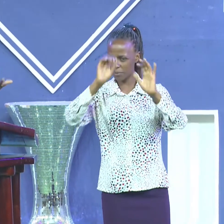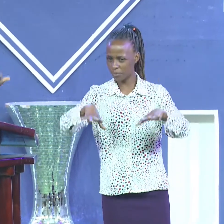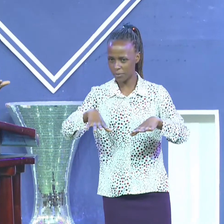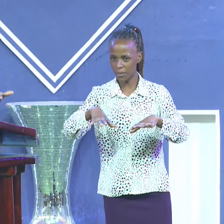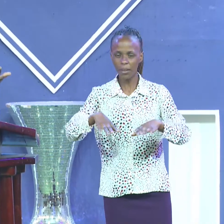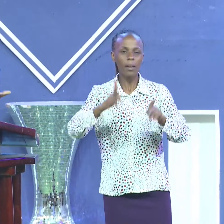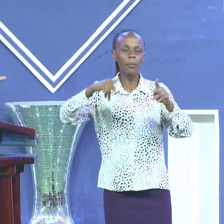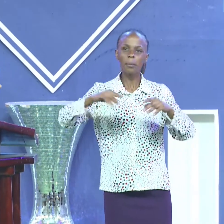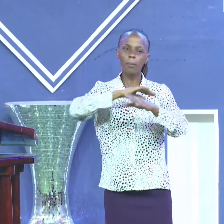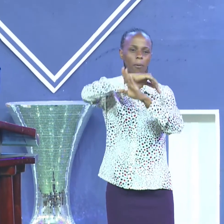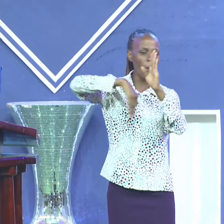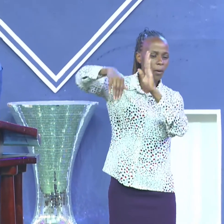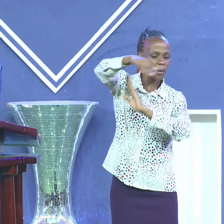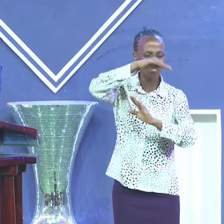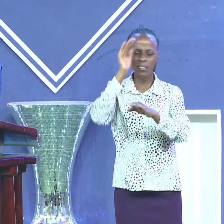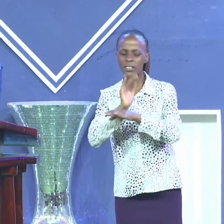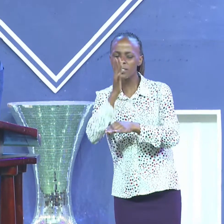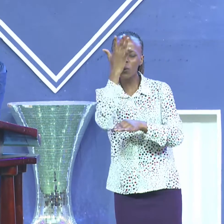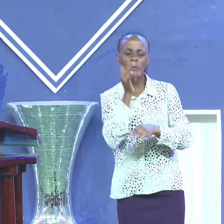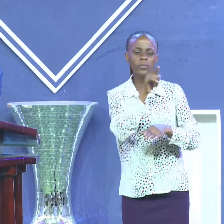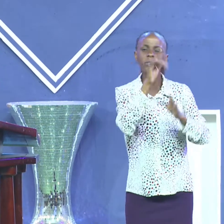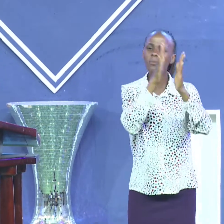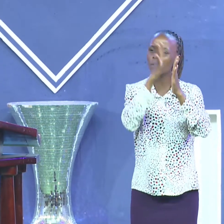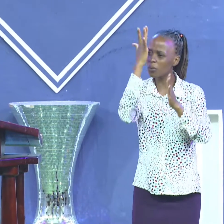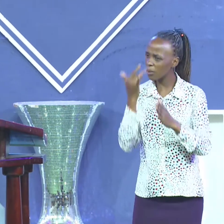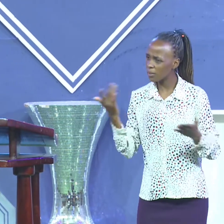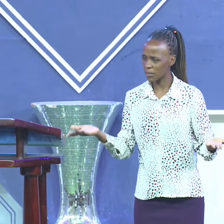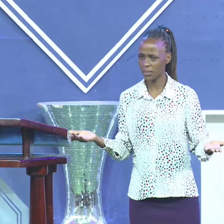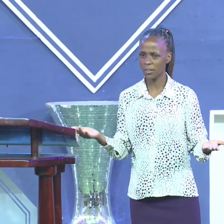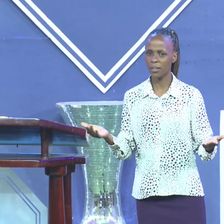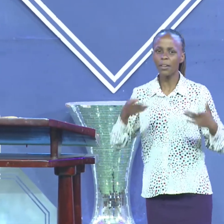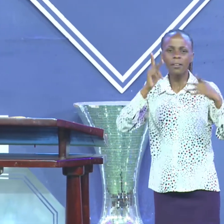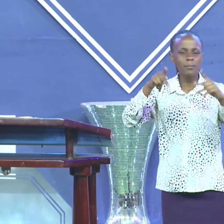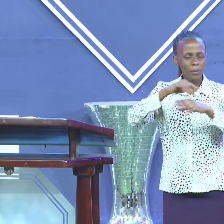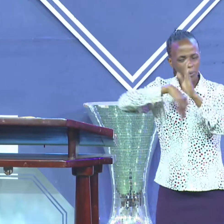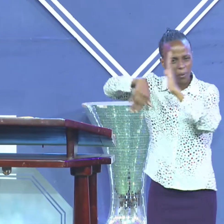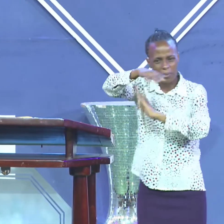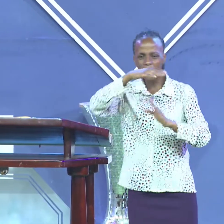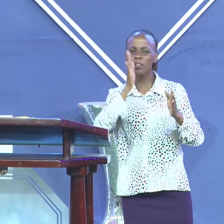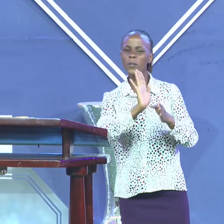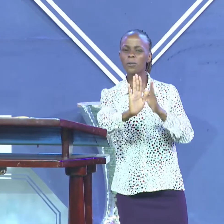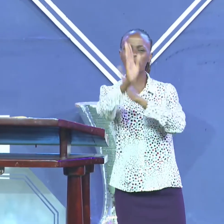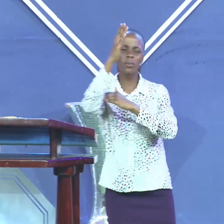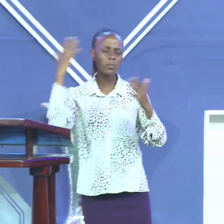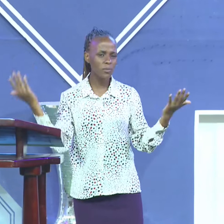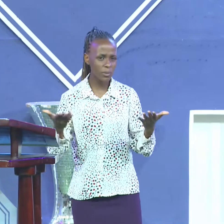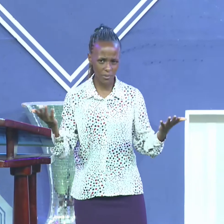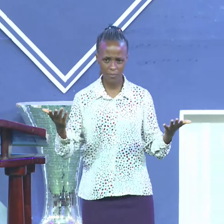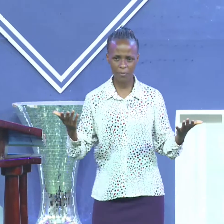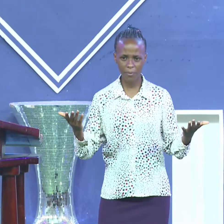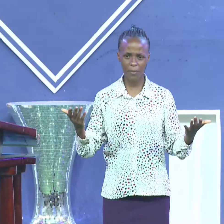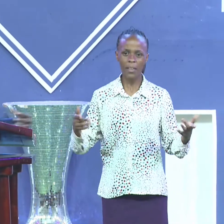does not work. Abatwetolodde naye abaye musabira ki? Those around us ask, why do you pray? They ask us, where is